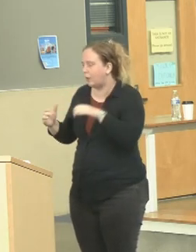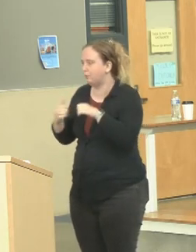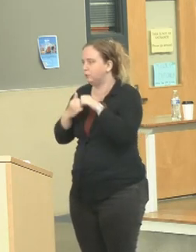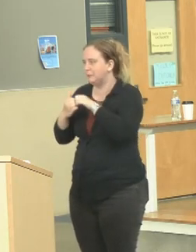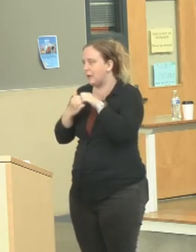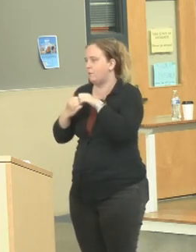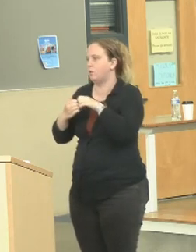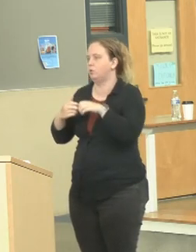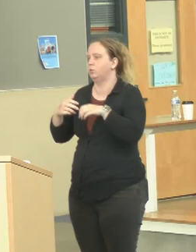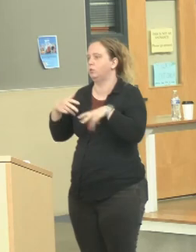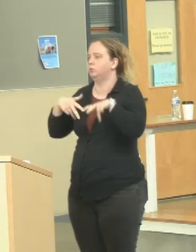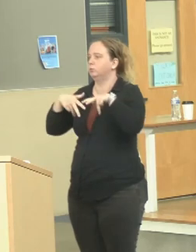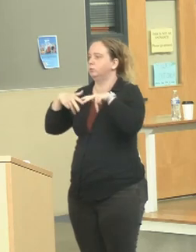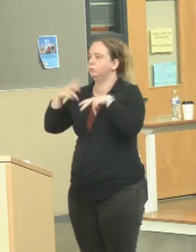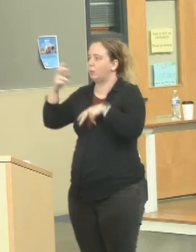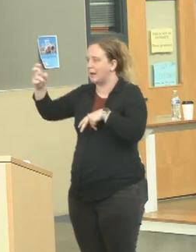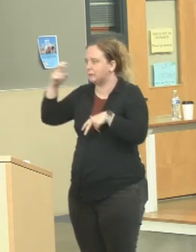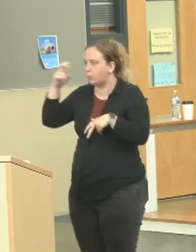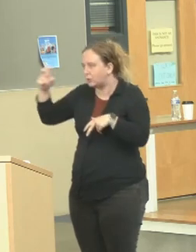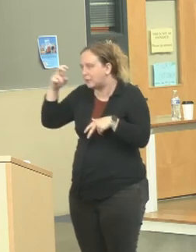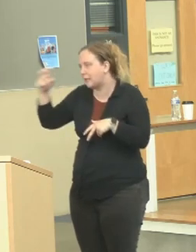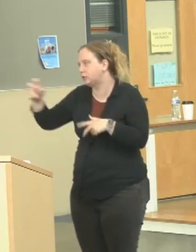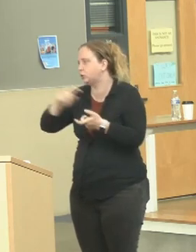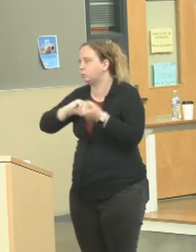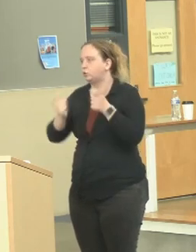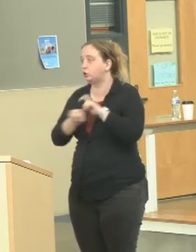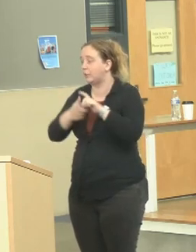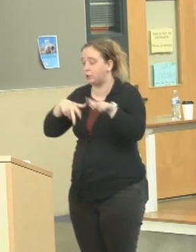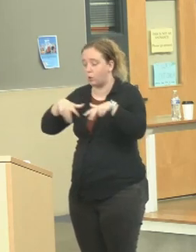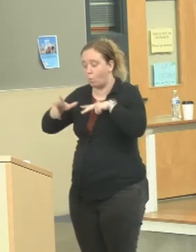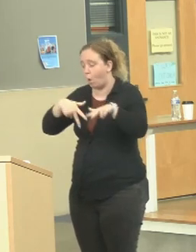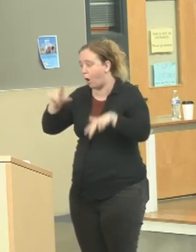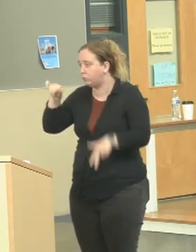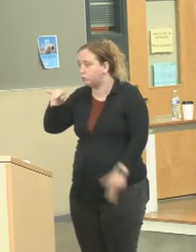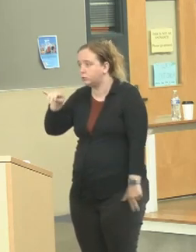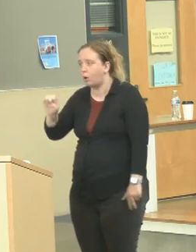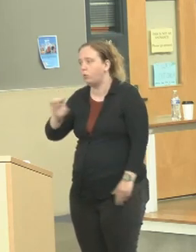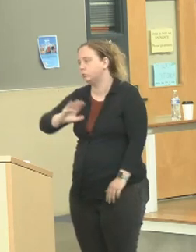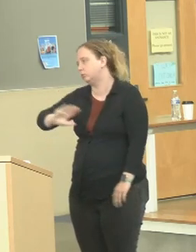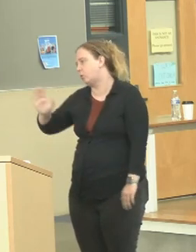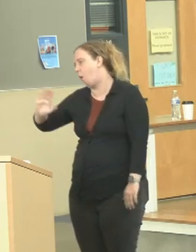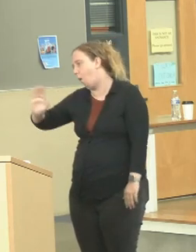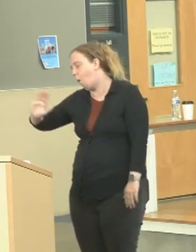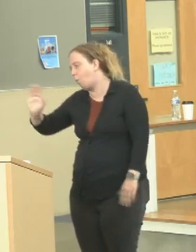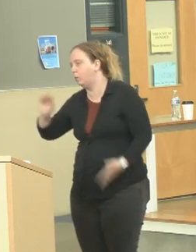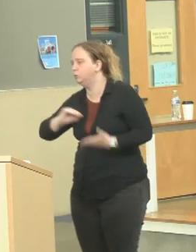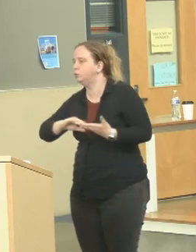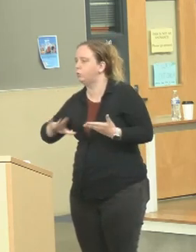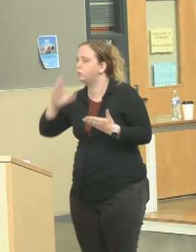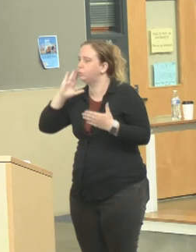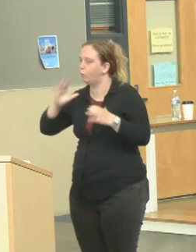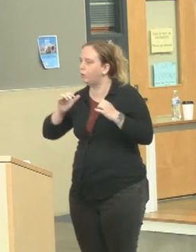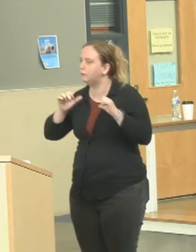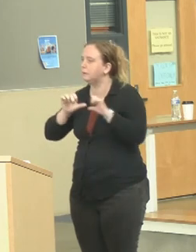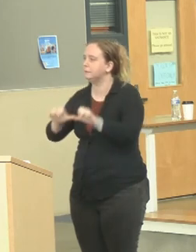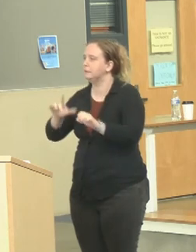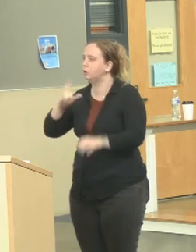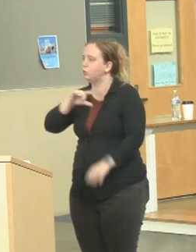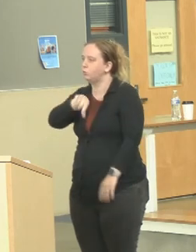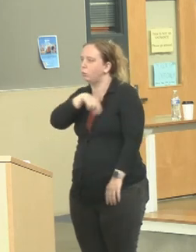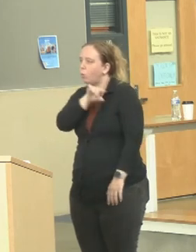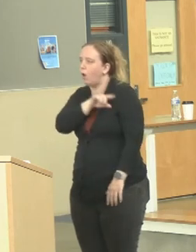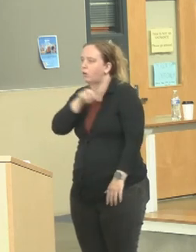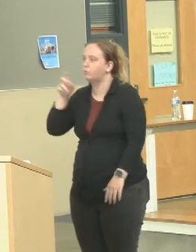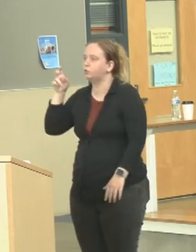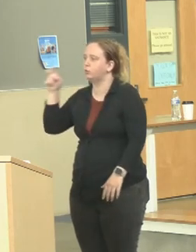not changing our criteria and our basic transportation service standards. Students will continue to qualify for transportation based on